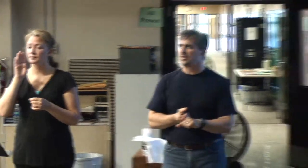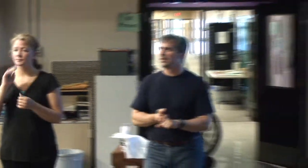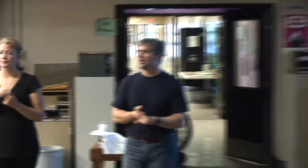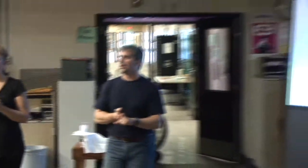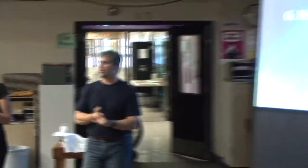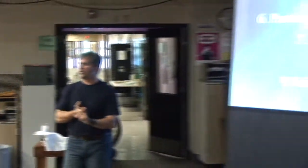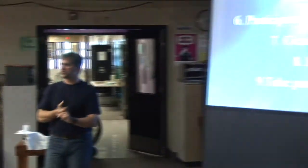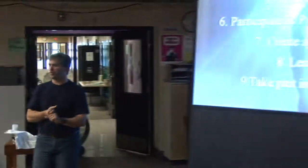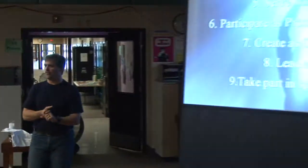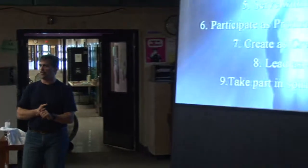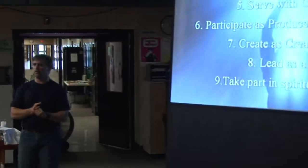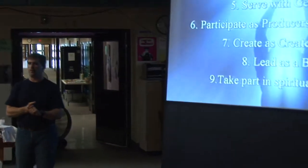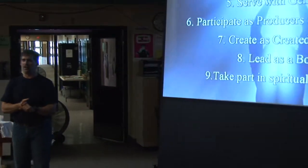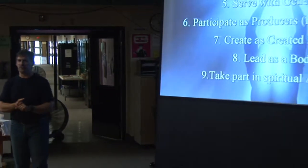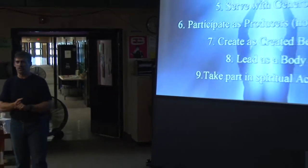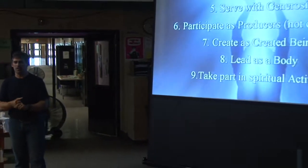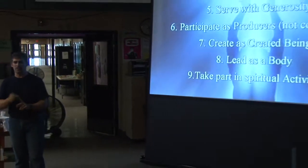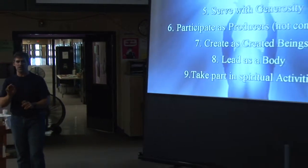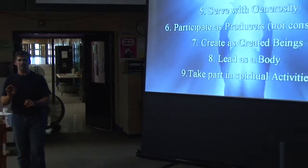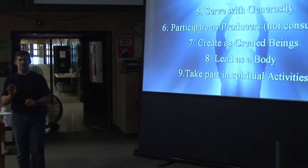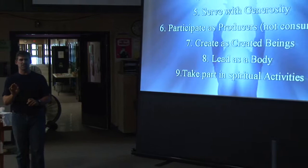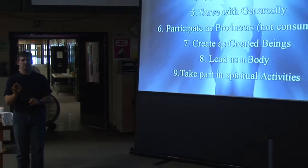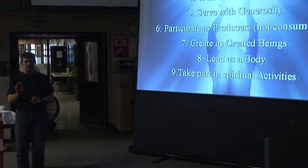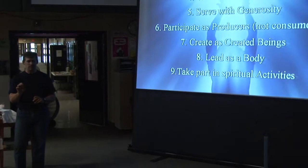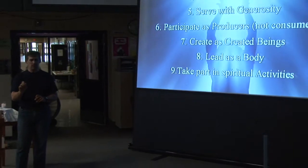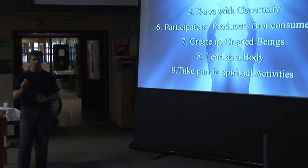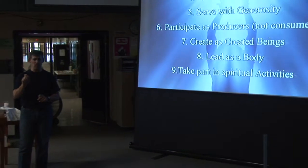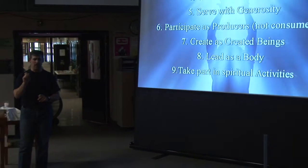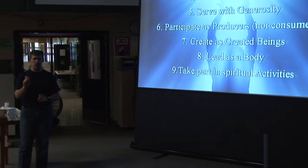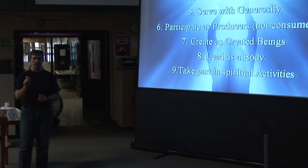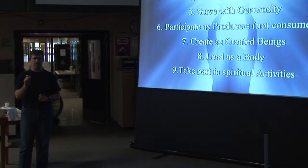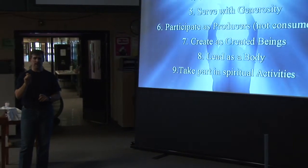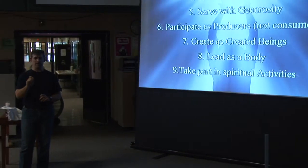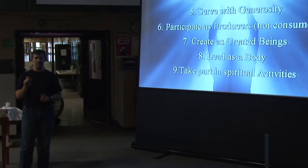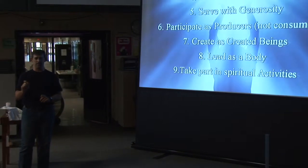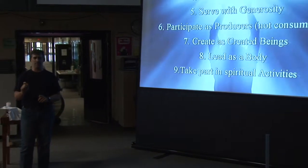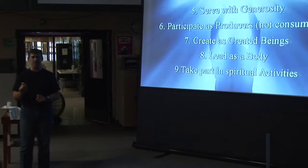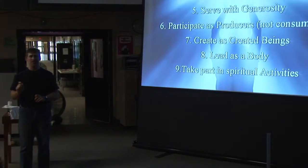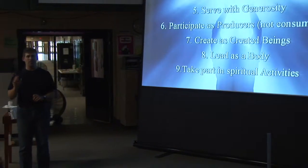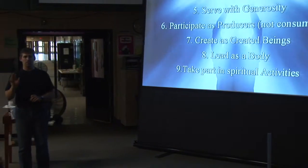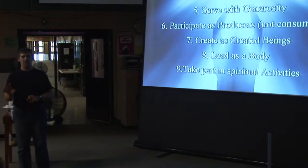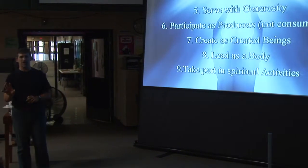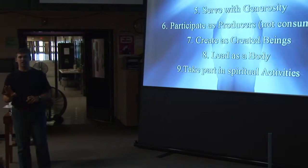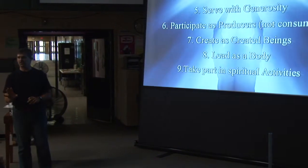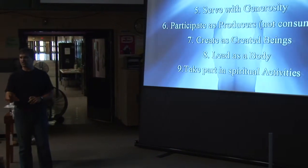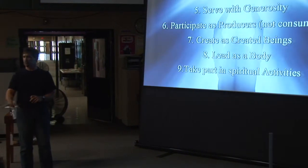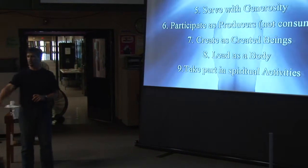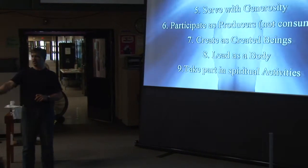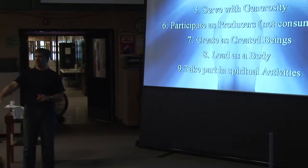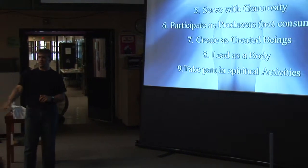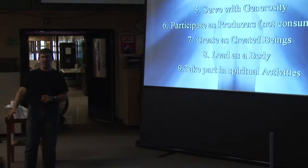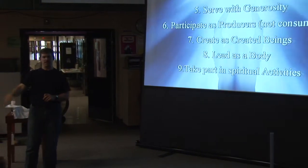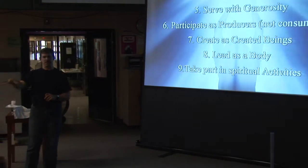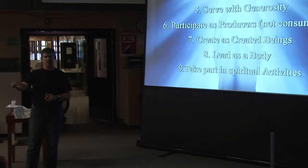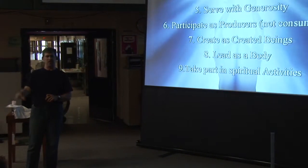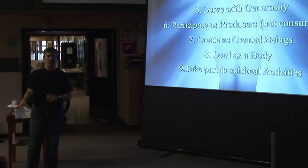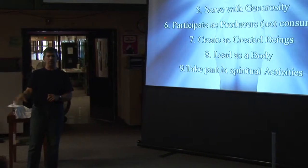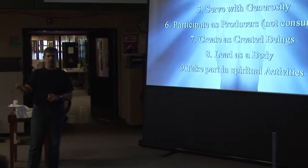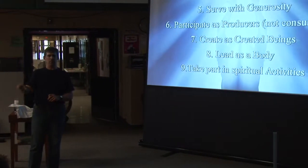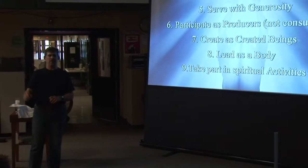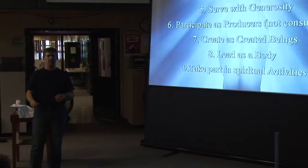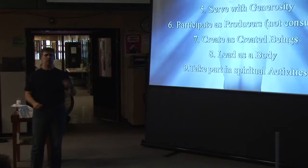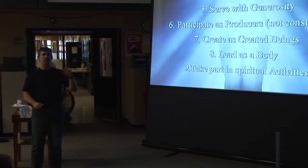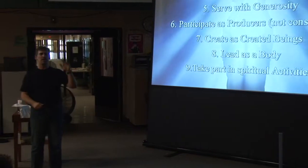beings. We read this story a few months ago in Genesis, where God creates Adam and Eve. They're in the garden. It says there weren't any plants yet in